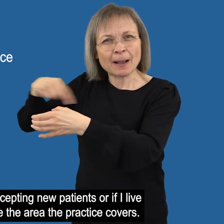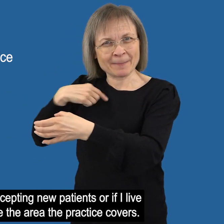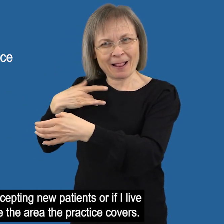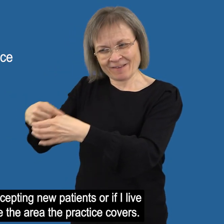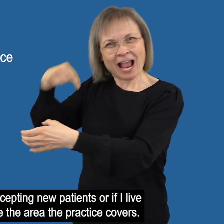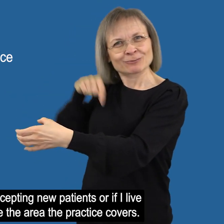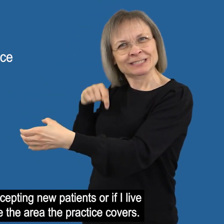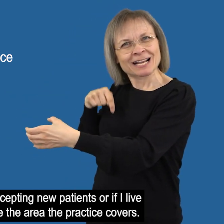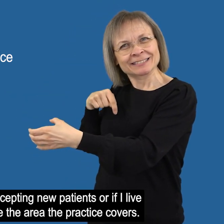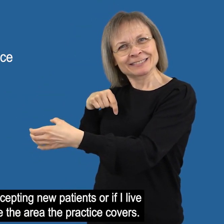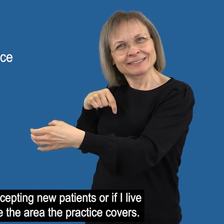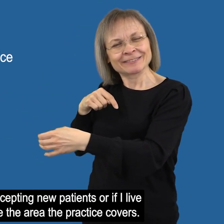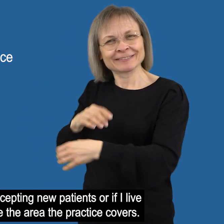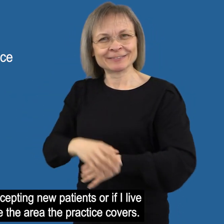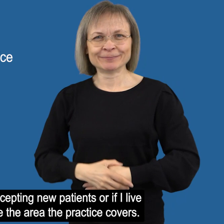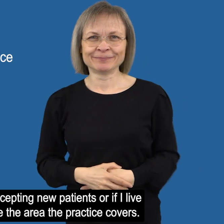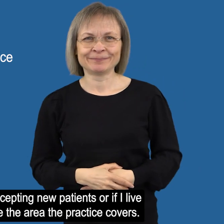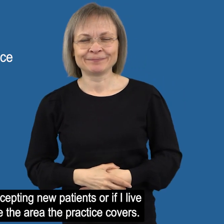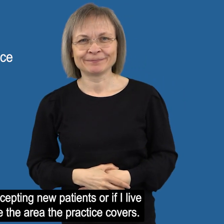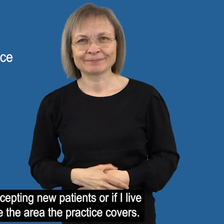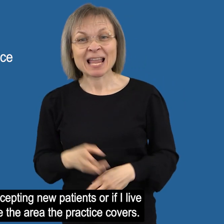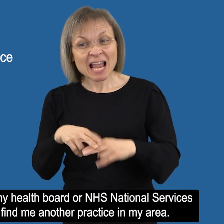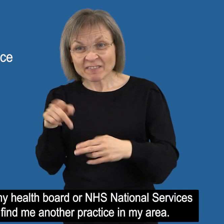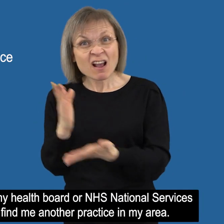live outside the area the practice covers.